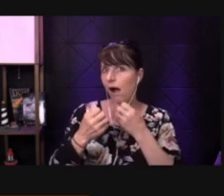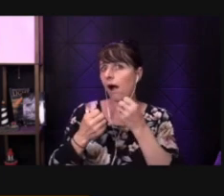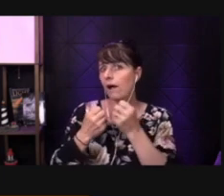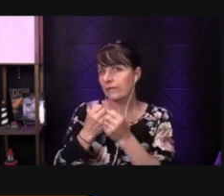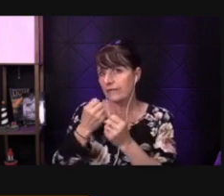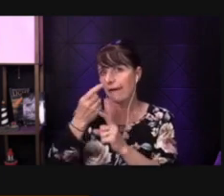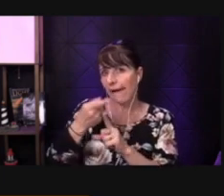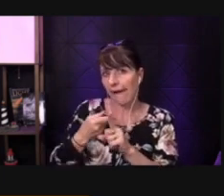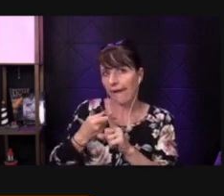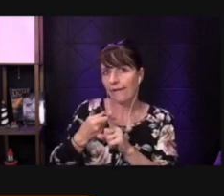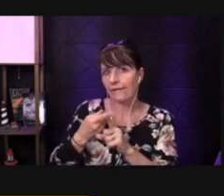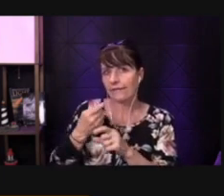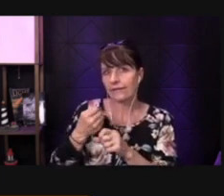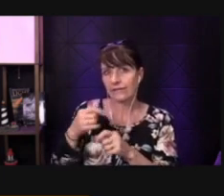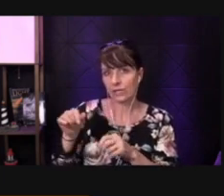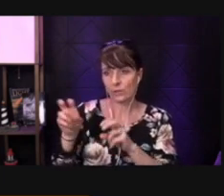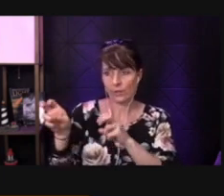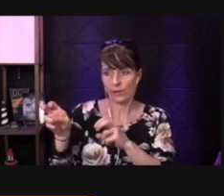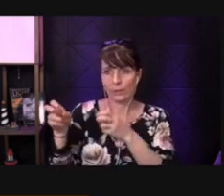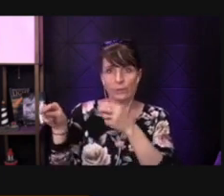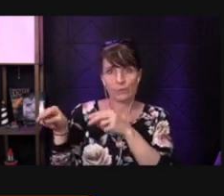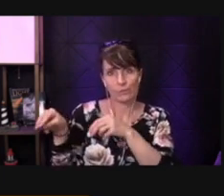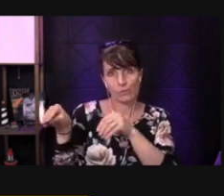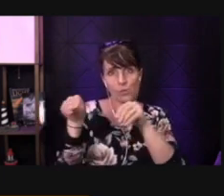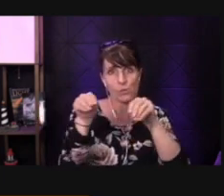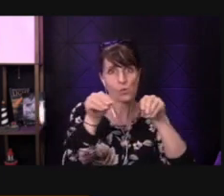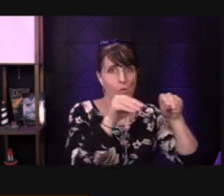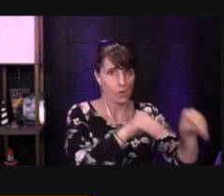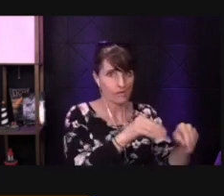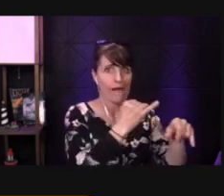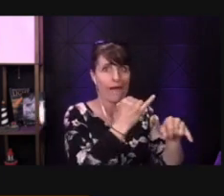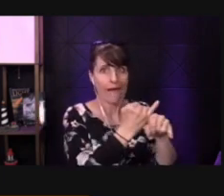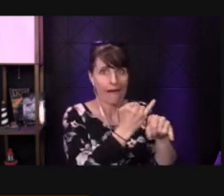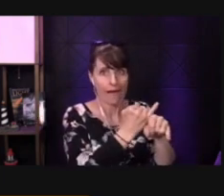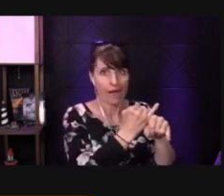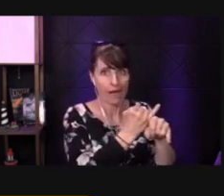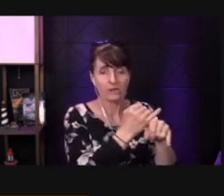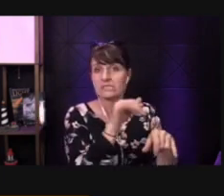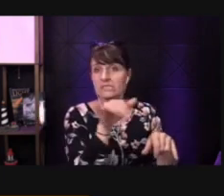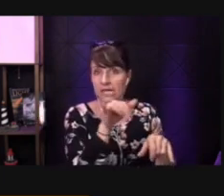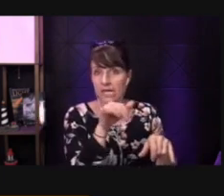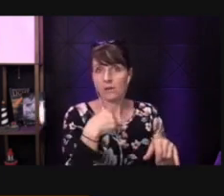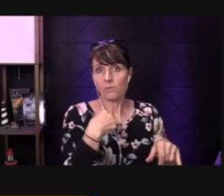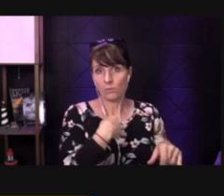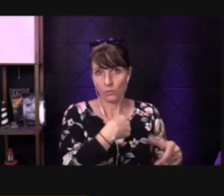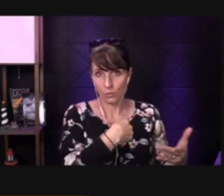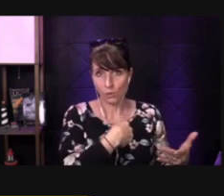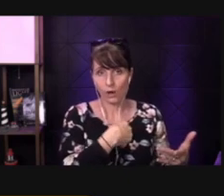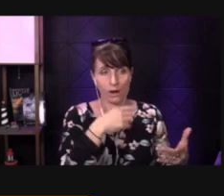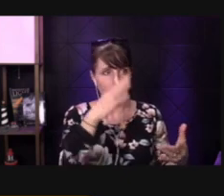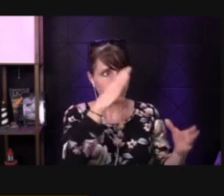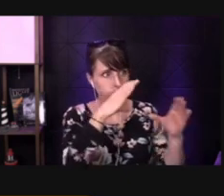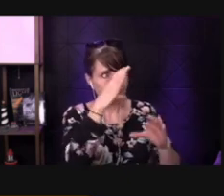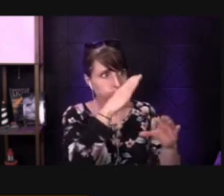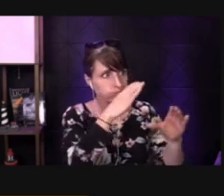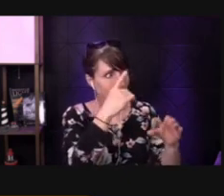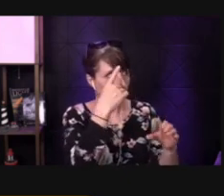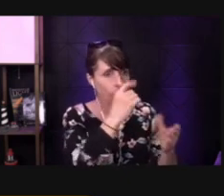the decision to move here to Idaho. And once we moved here, same thing. We sought out the Deaf